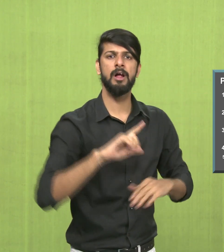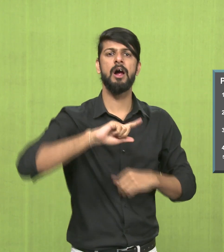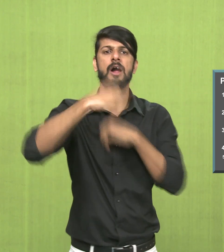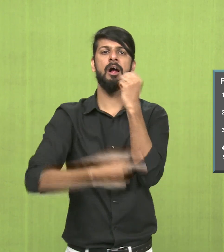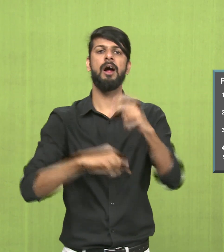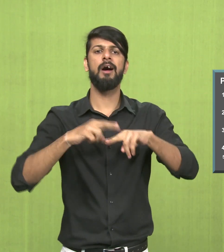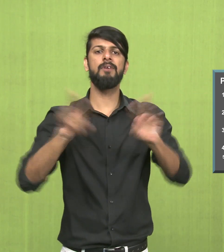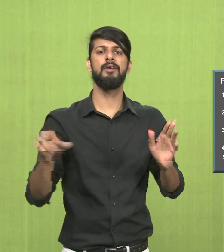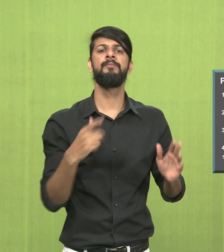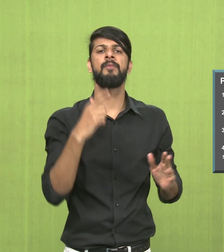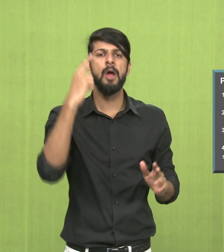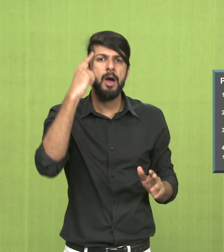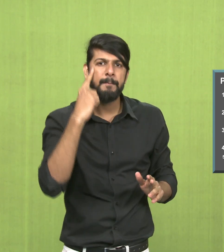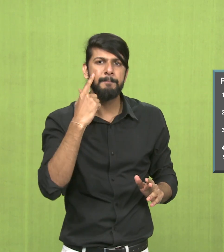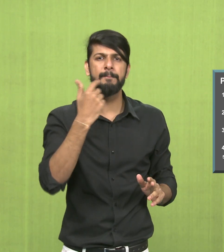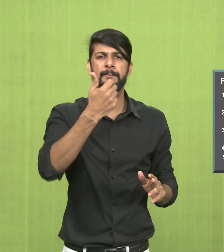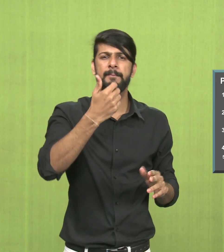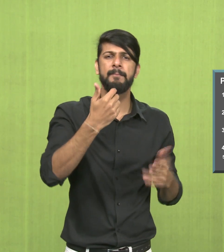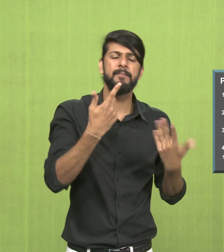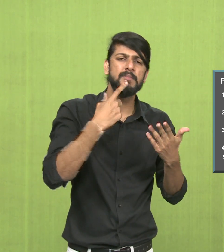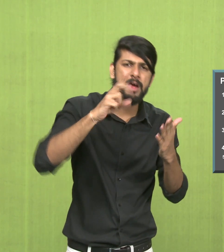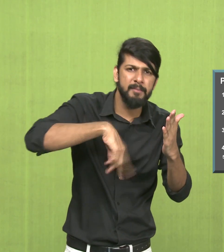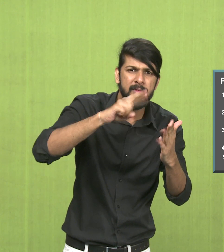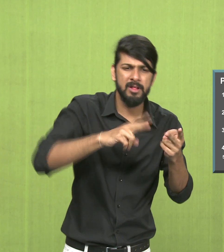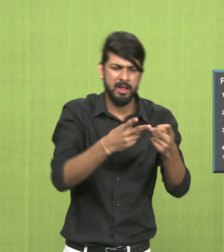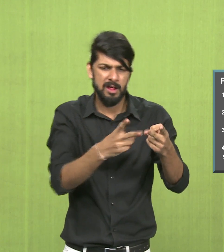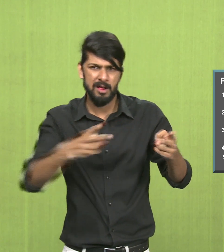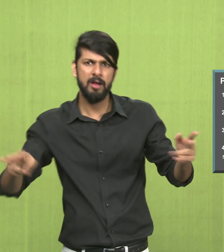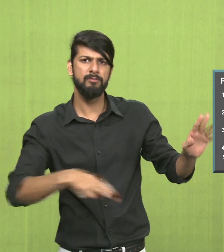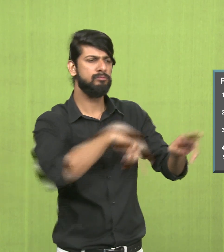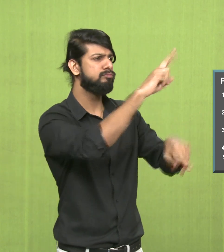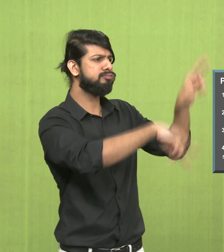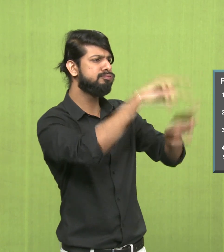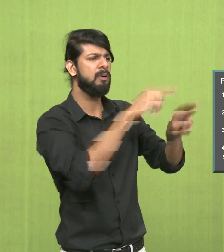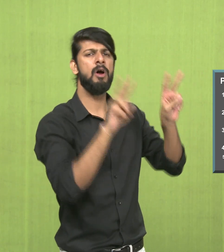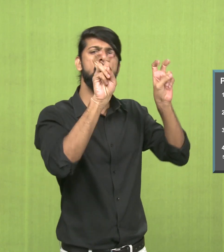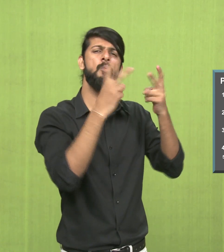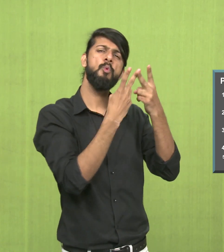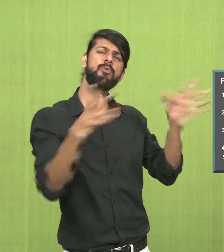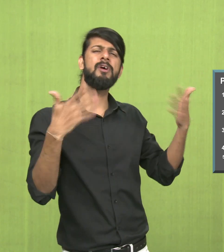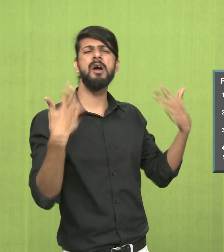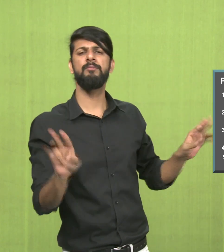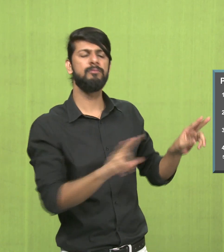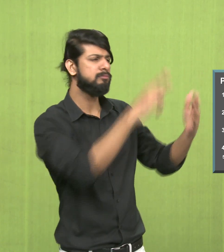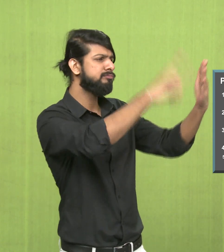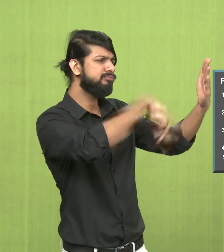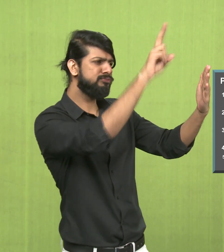the other two layers, and that is the surface. When the surface is ready, you would make bold